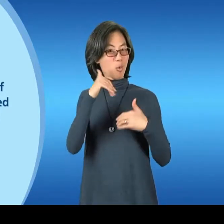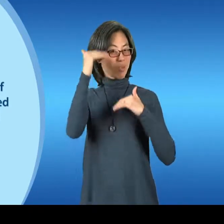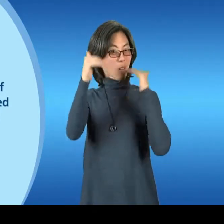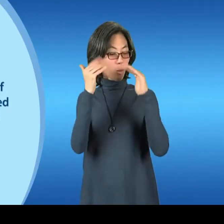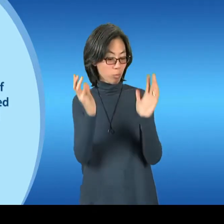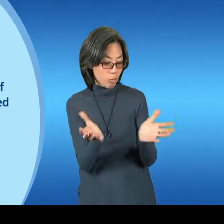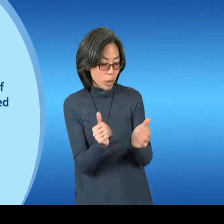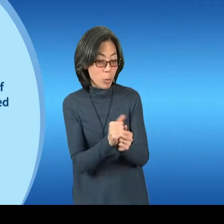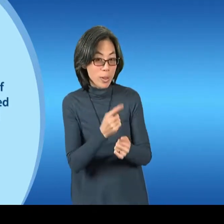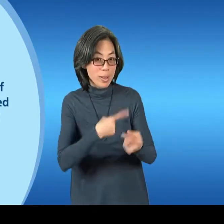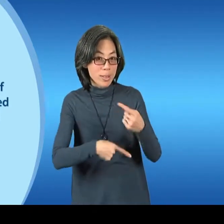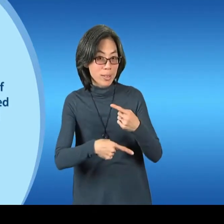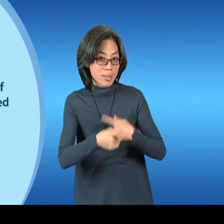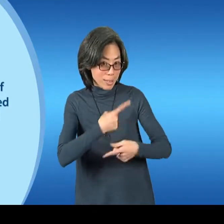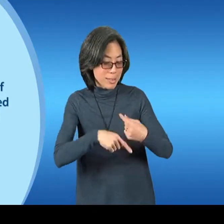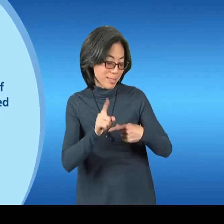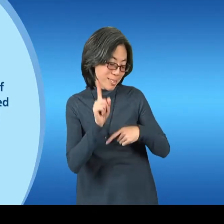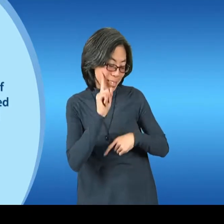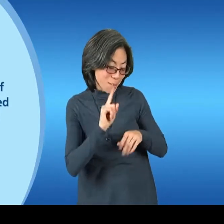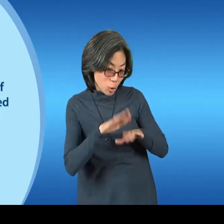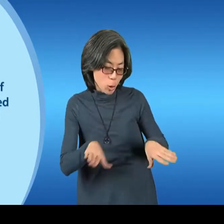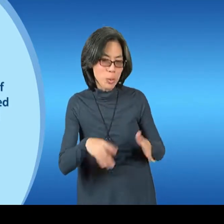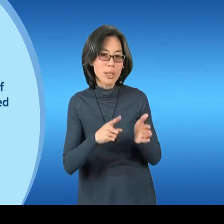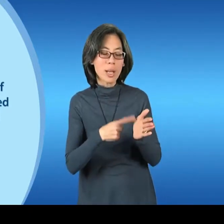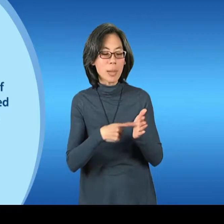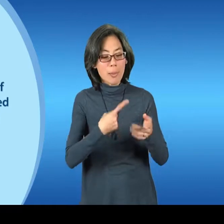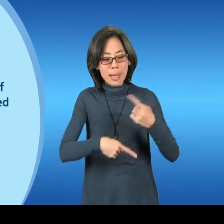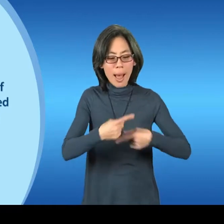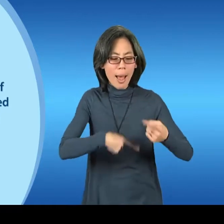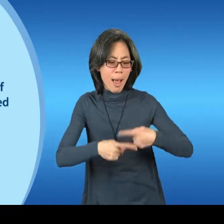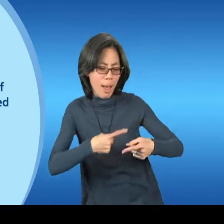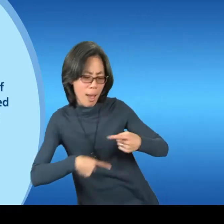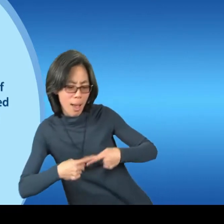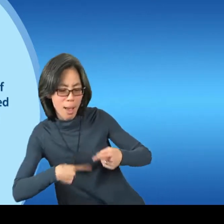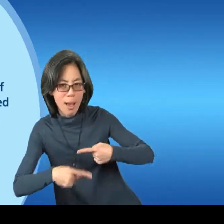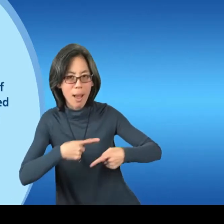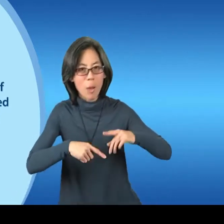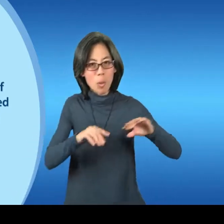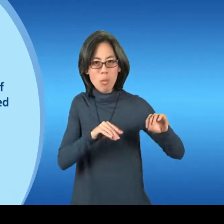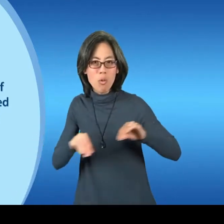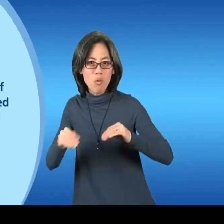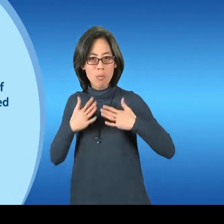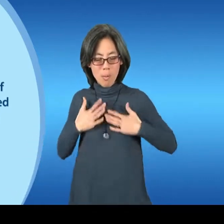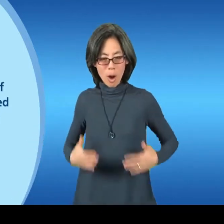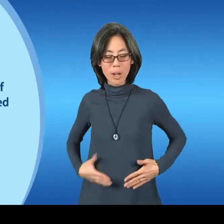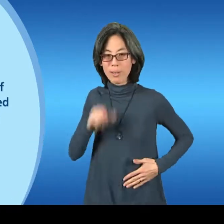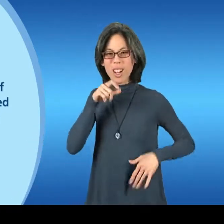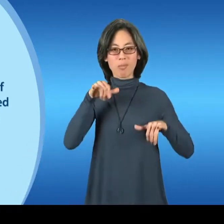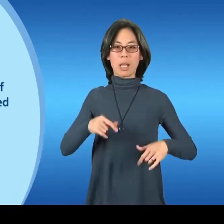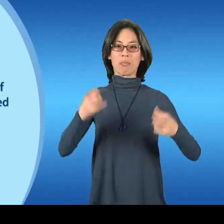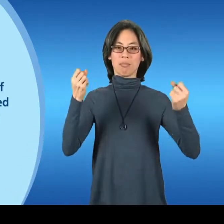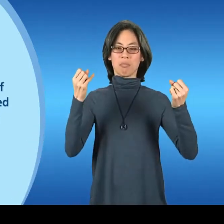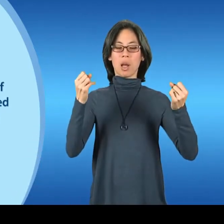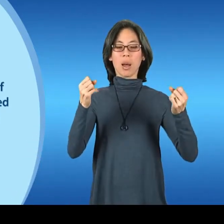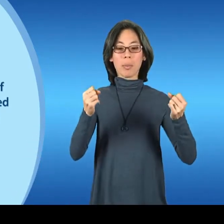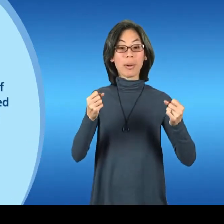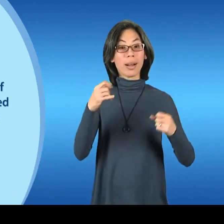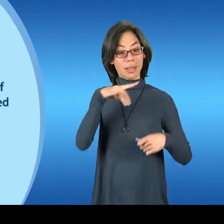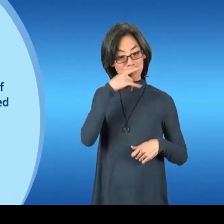When adults sign with young children, young deaf children, they may also move their bodies depending on where the child is looking. The